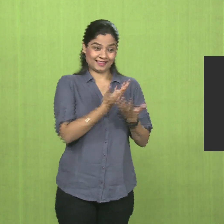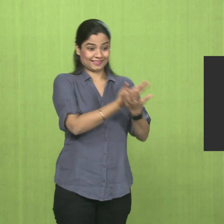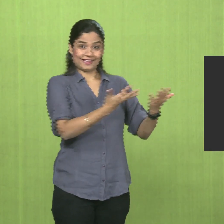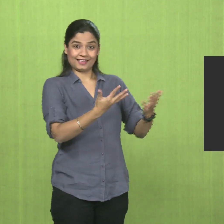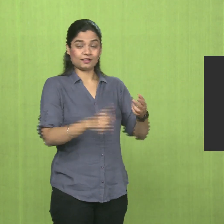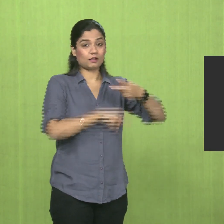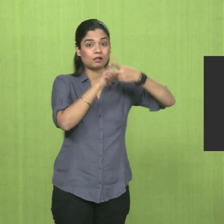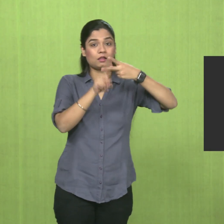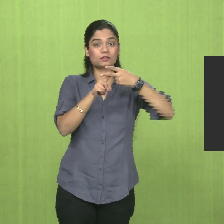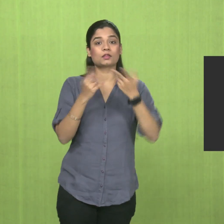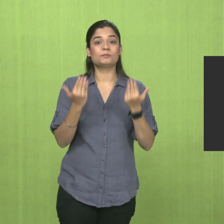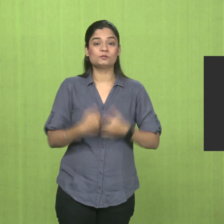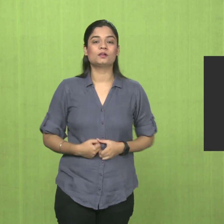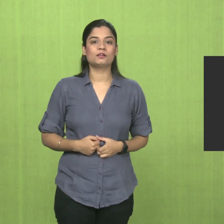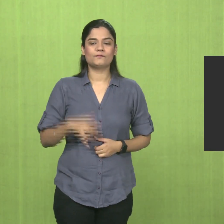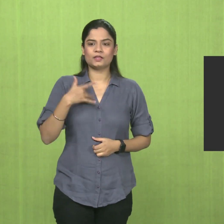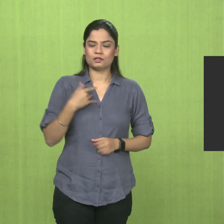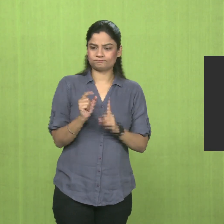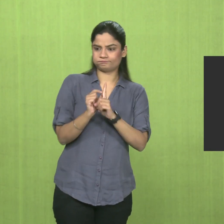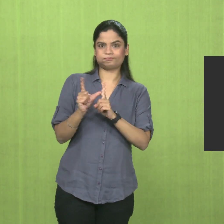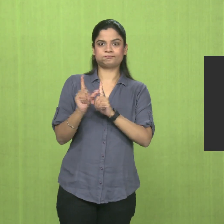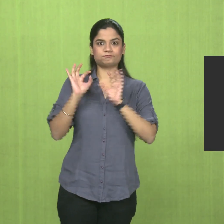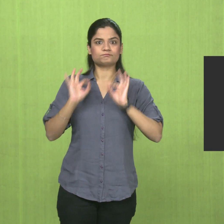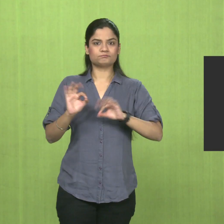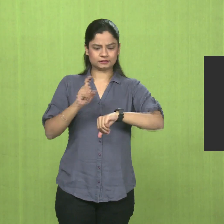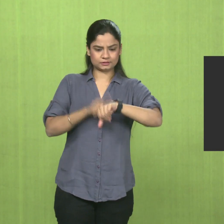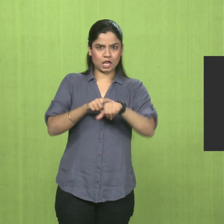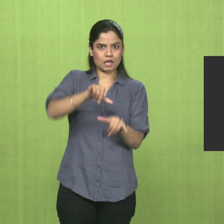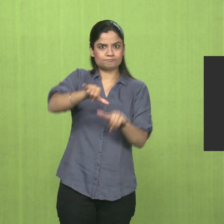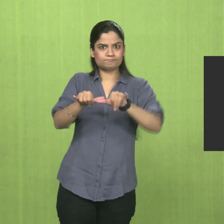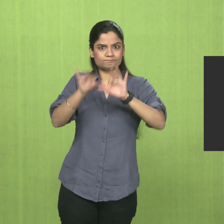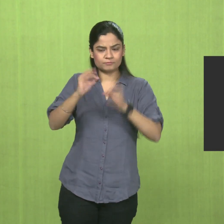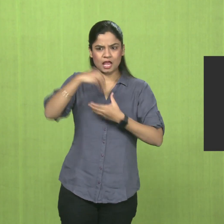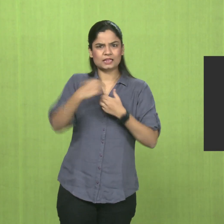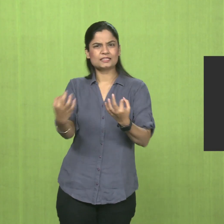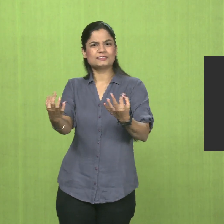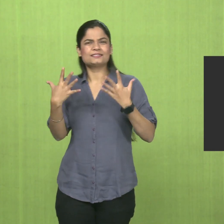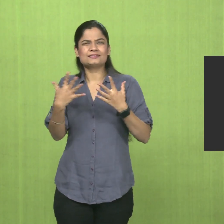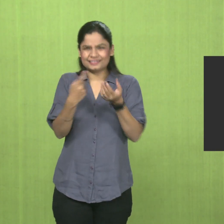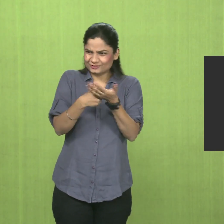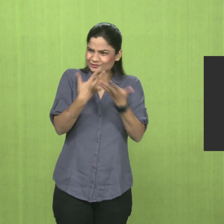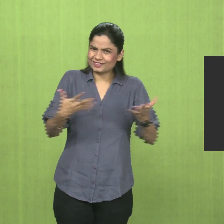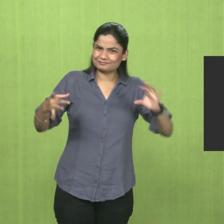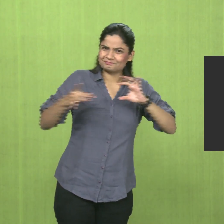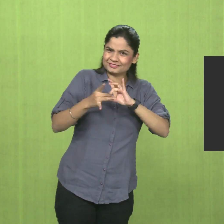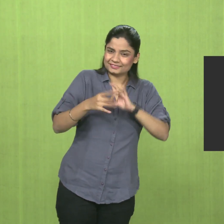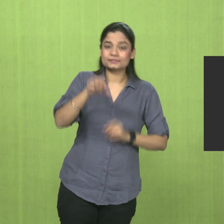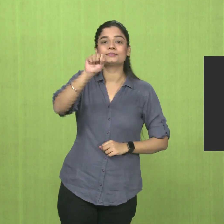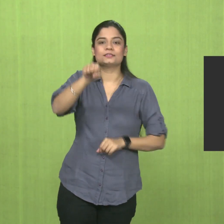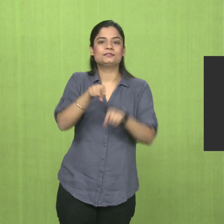resources which are part of our daily life. Sometimes there are other resources as well, like time,